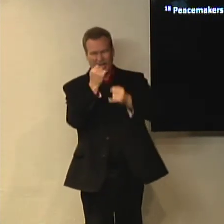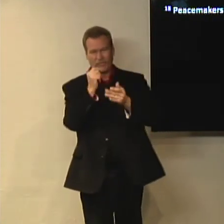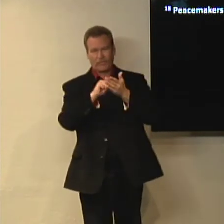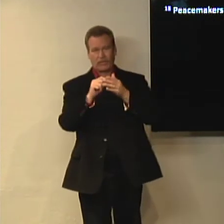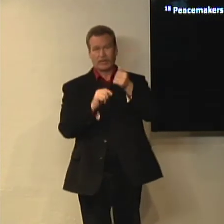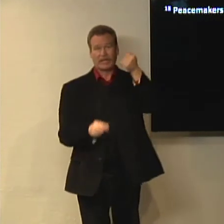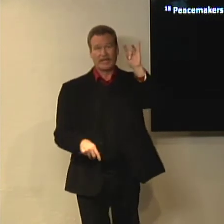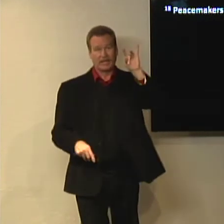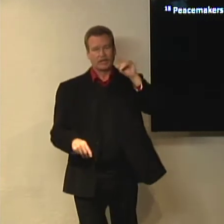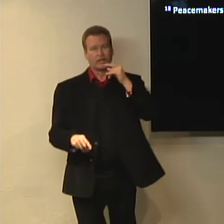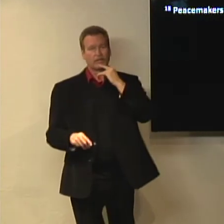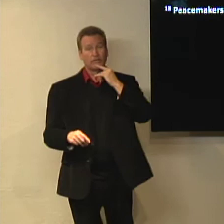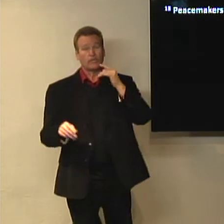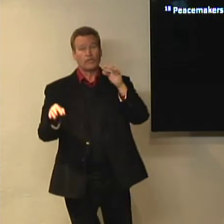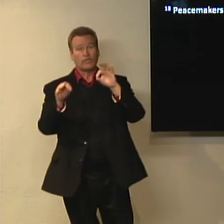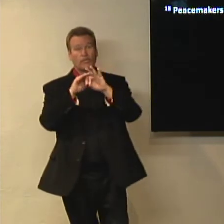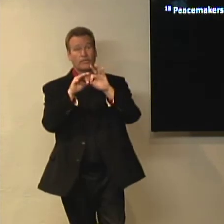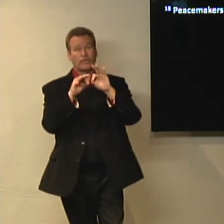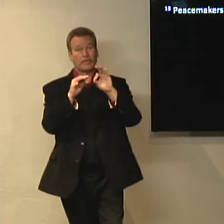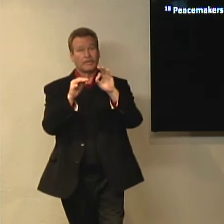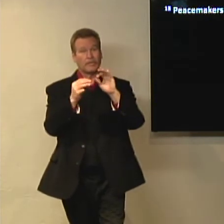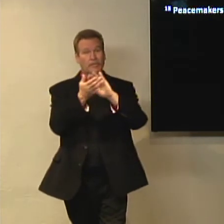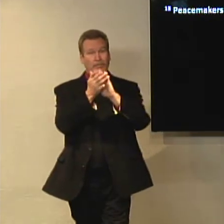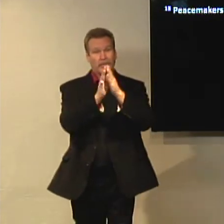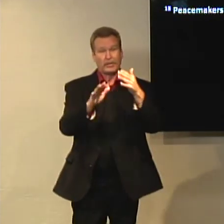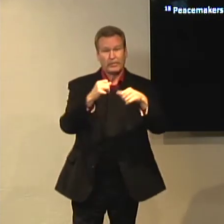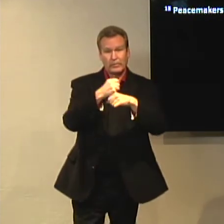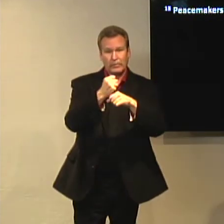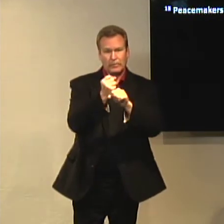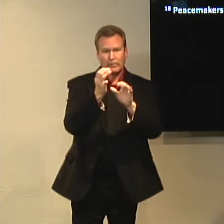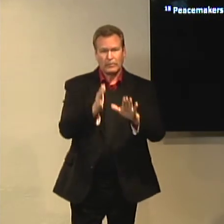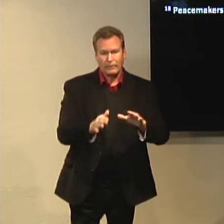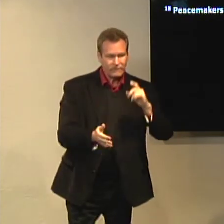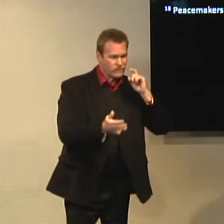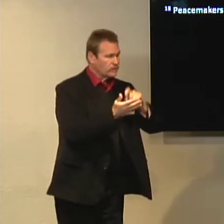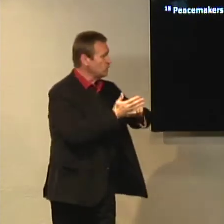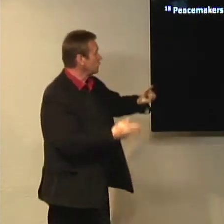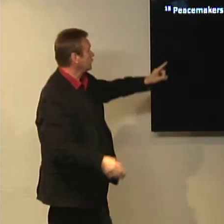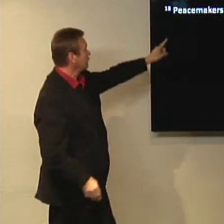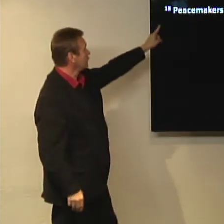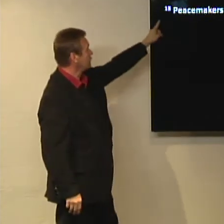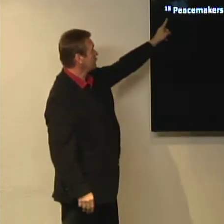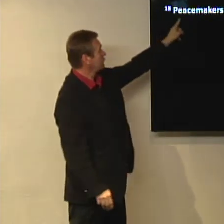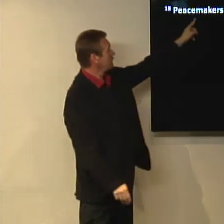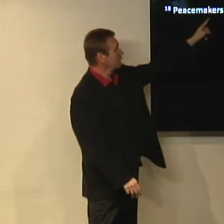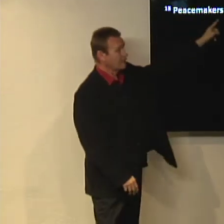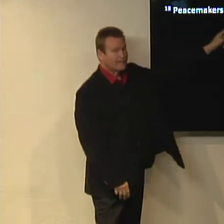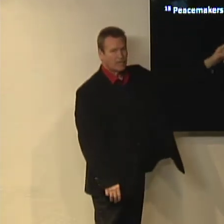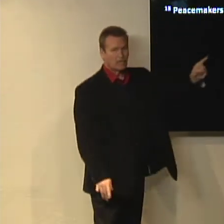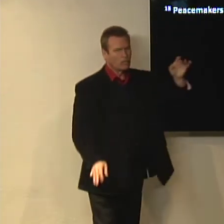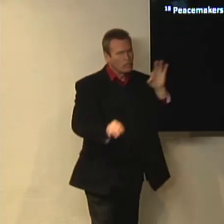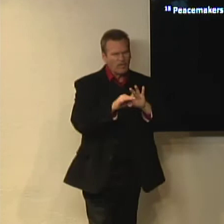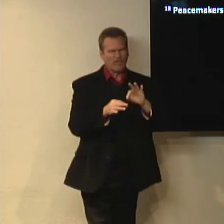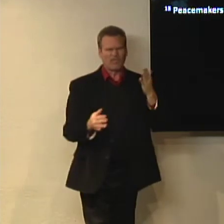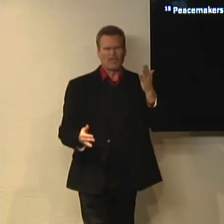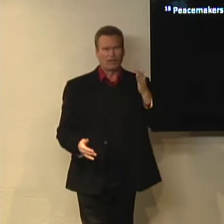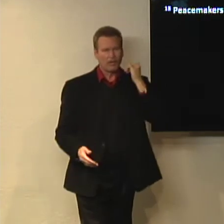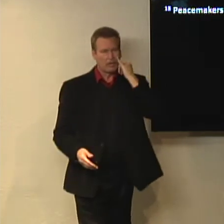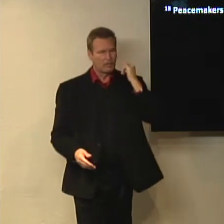So I added this at the last, the verse 18. It says, peacemakers